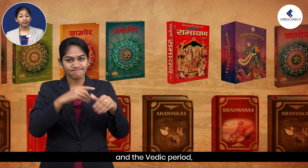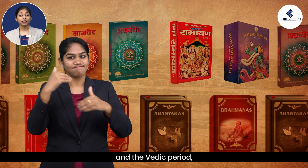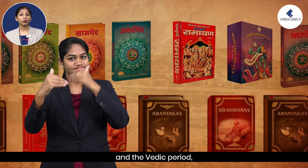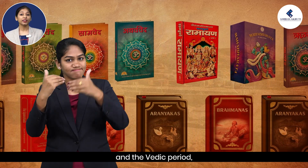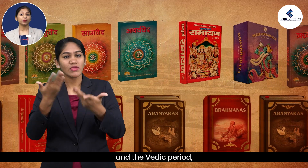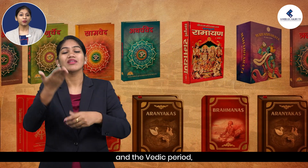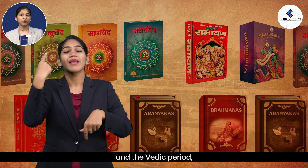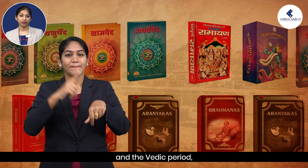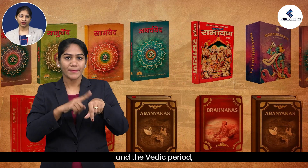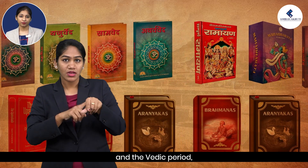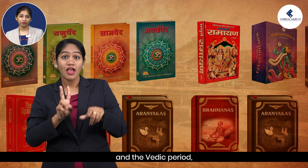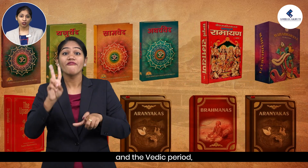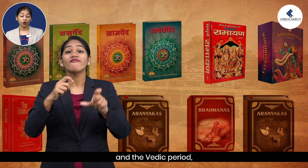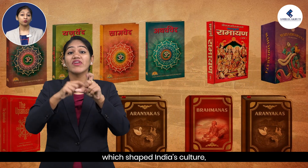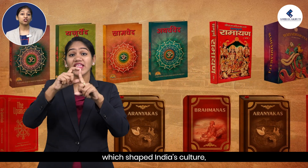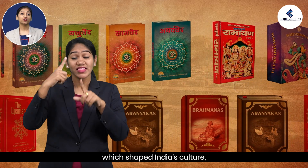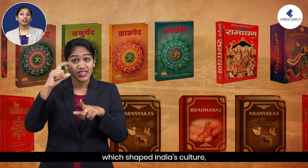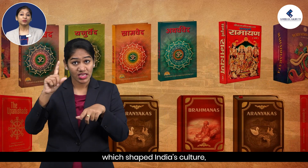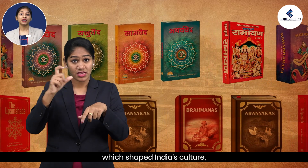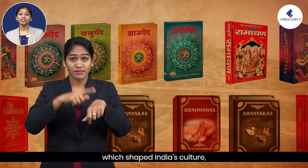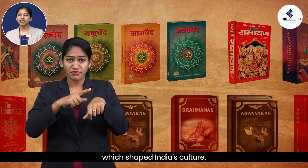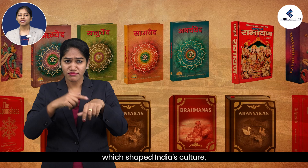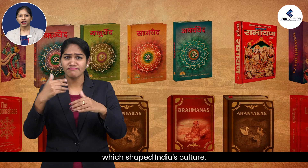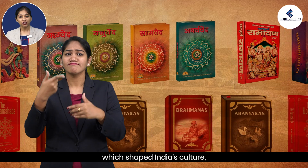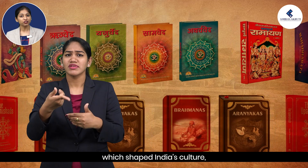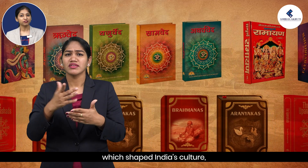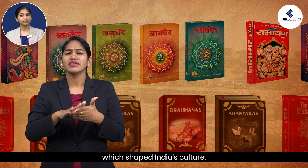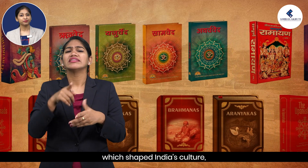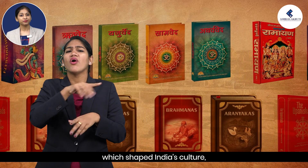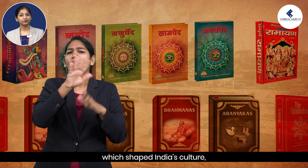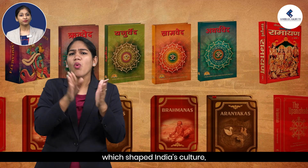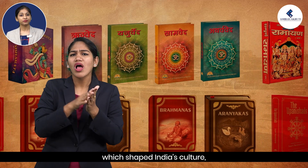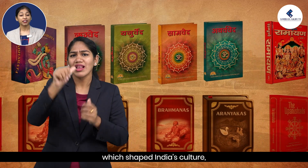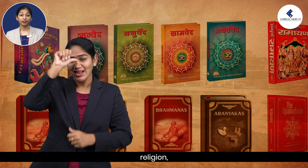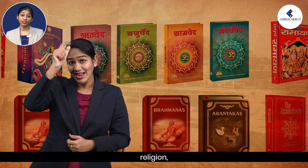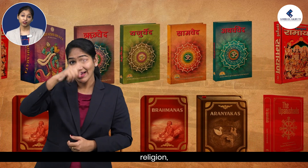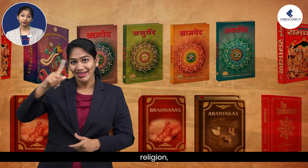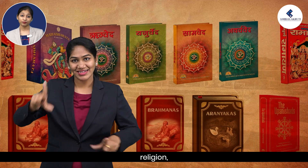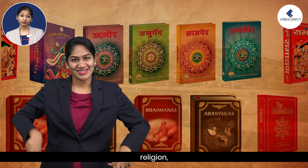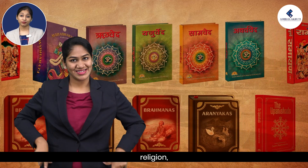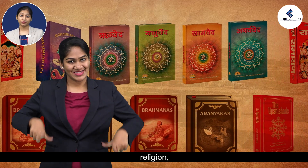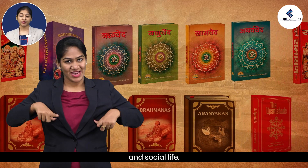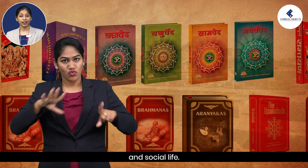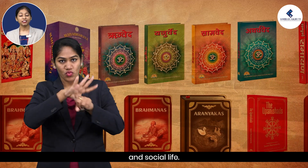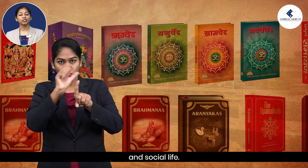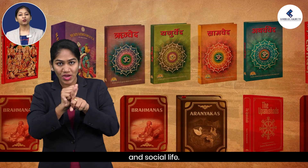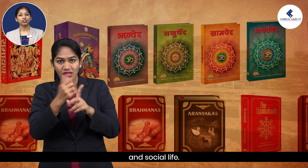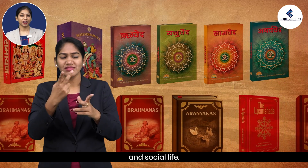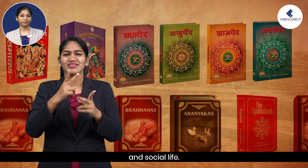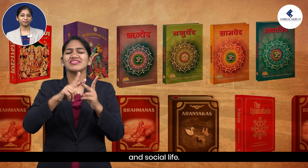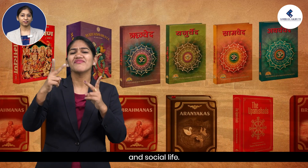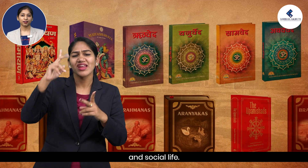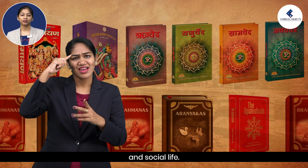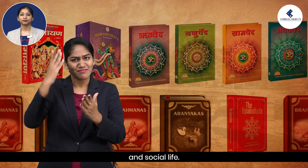and the Vedic period, which shaped India's culture, religion, and